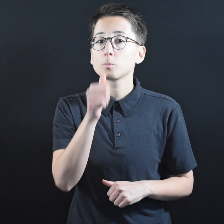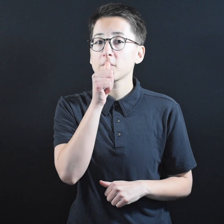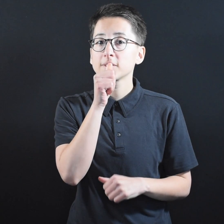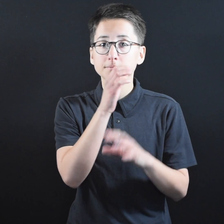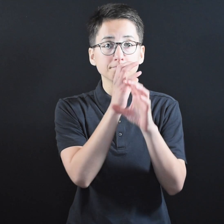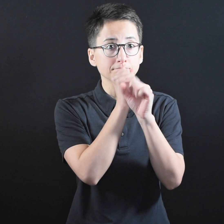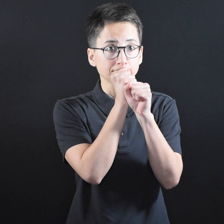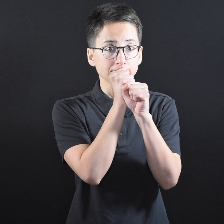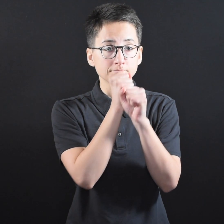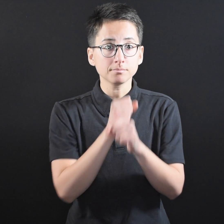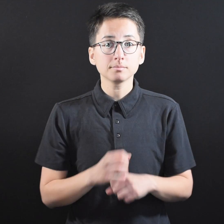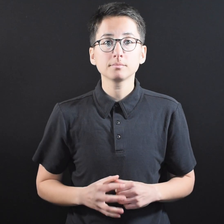Privacy.